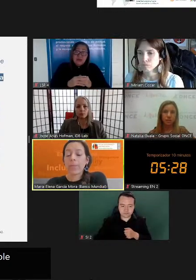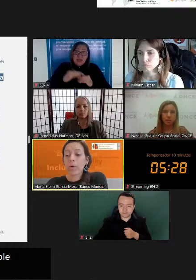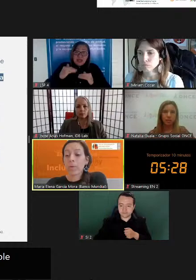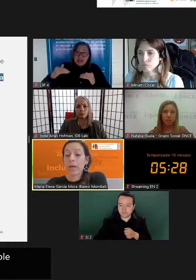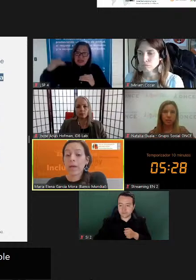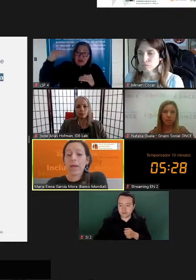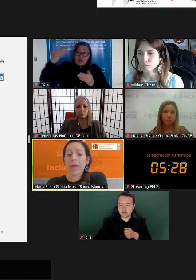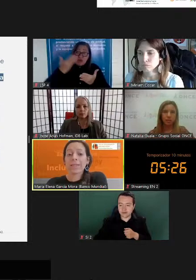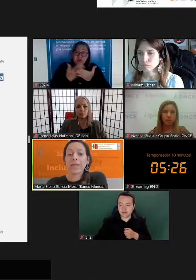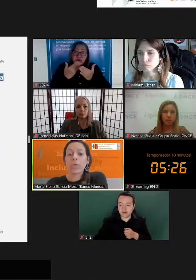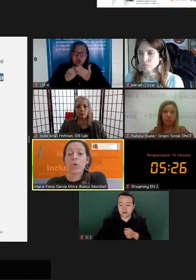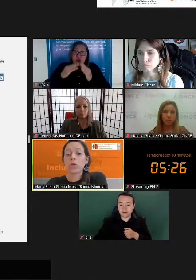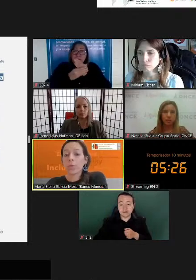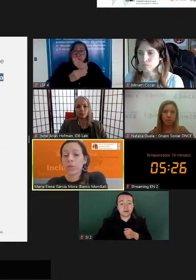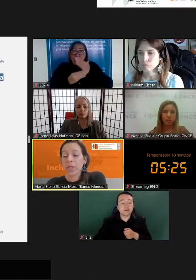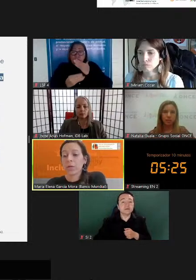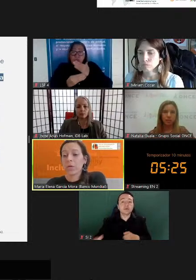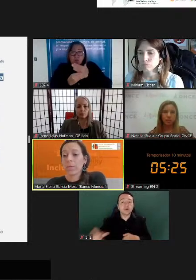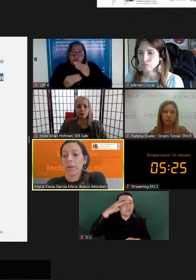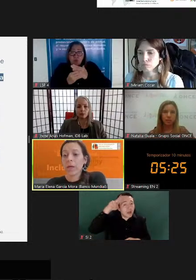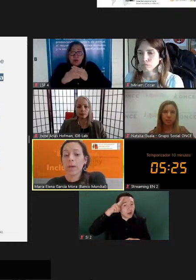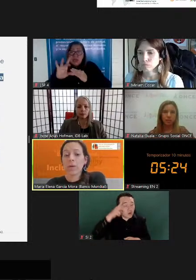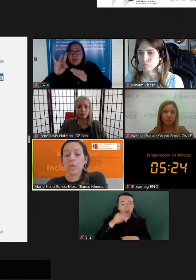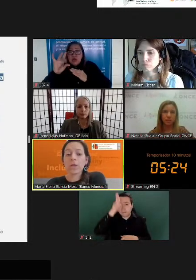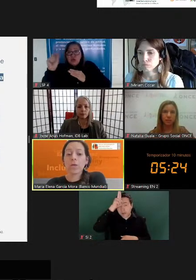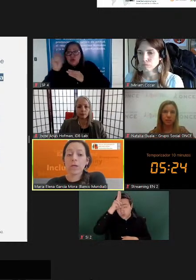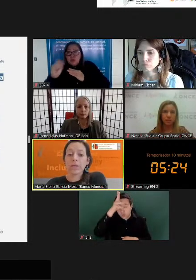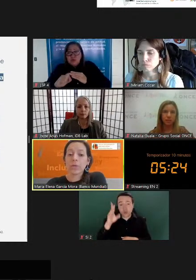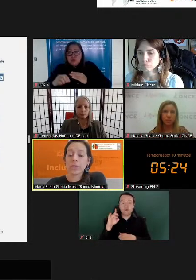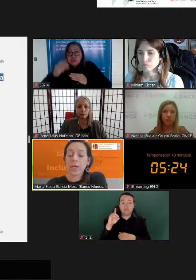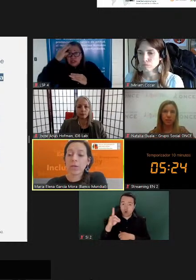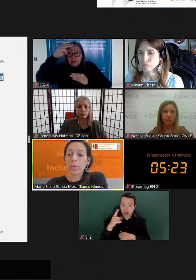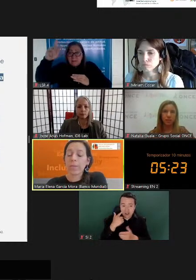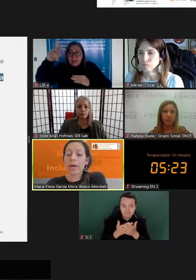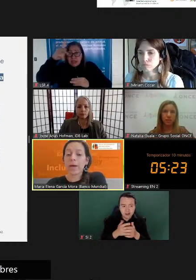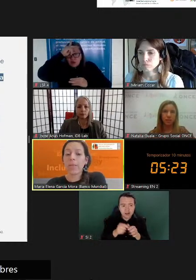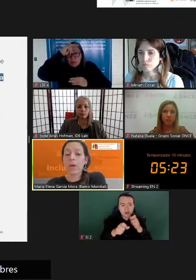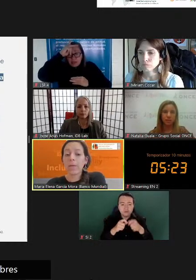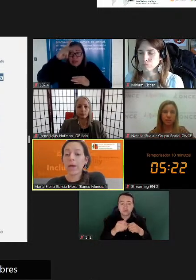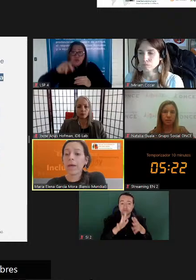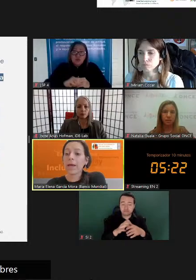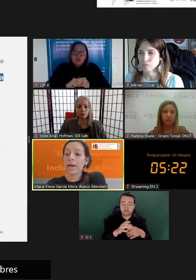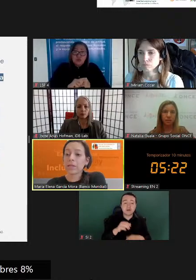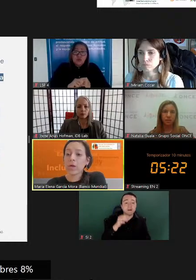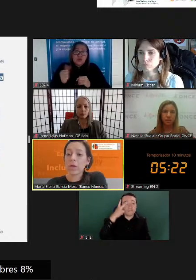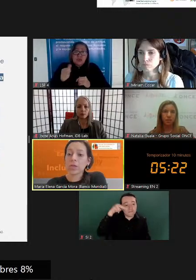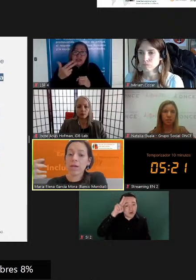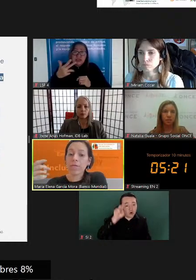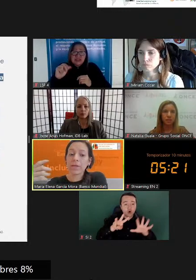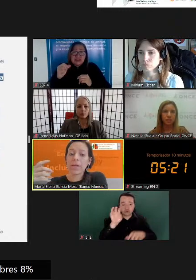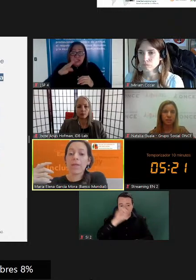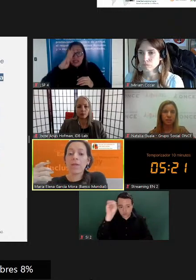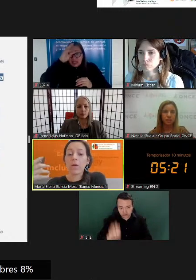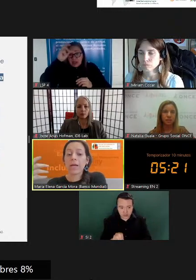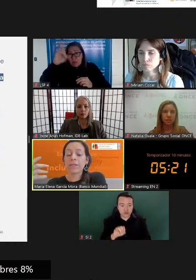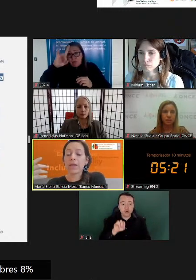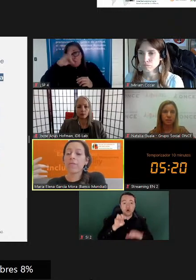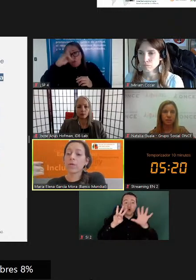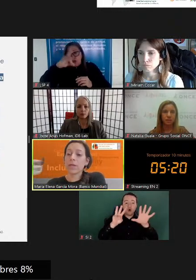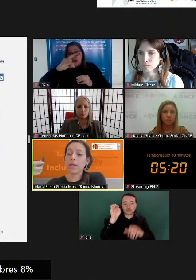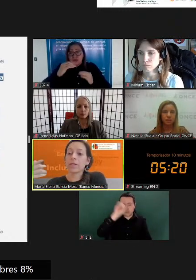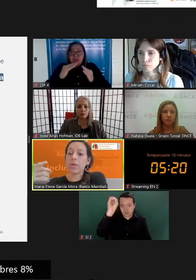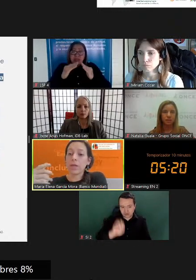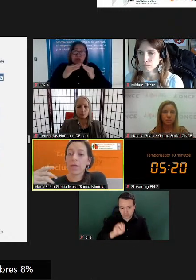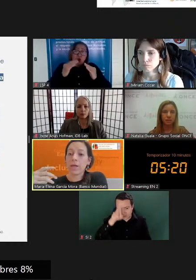bolivia the increase of being poor is eight percent mexico in peru and 13